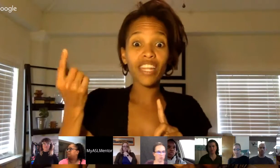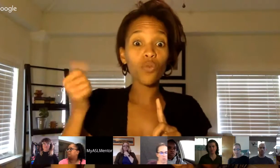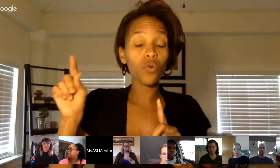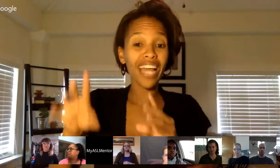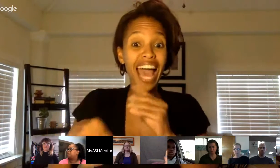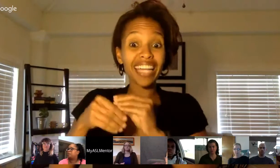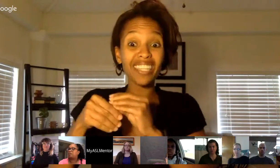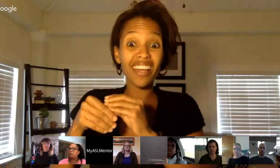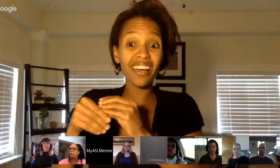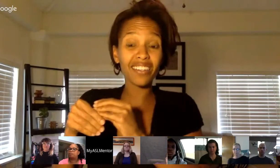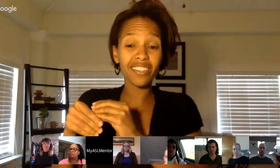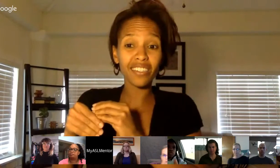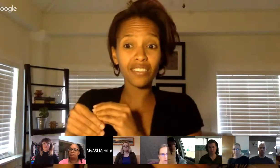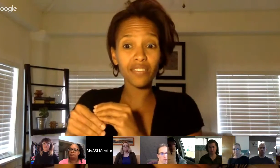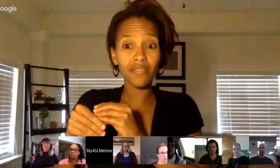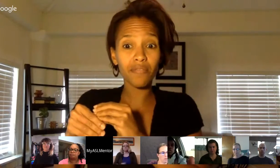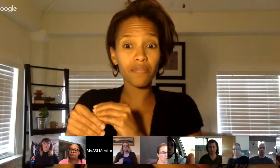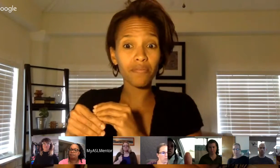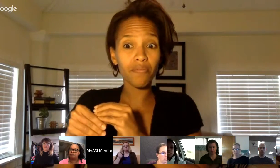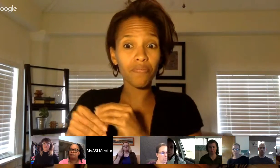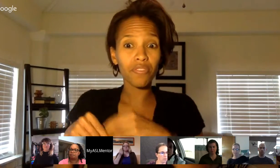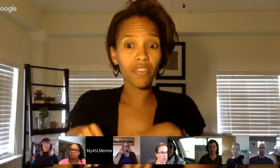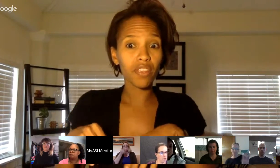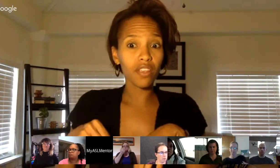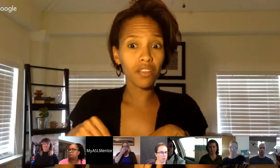Does anyone want to add to that?